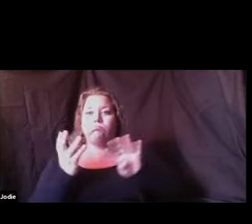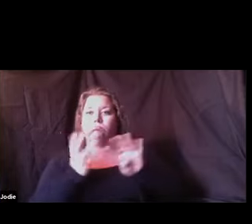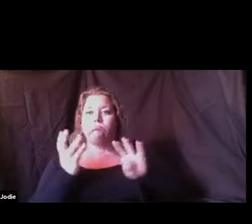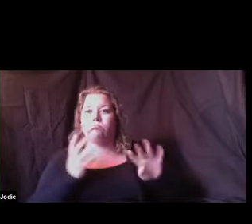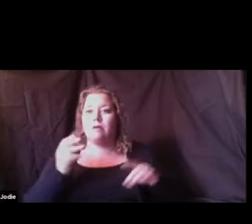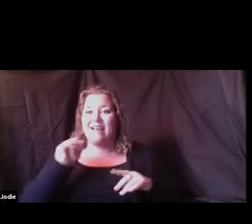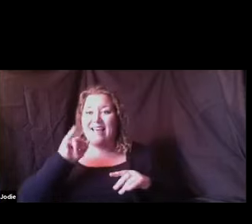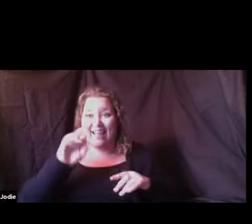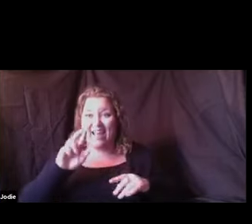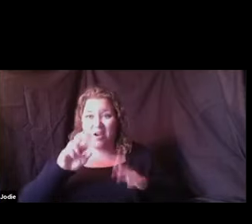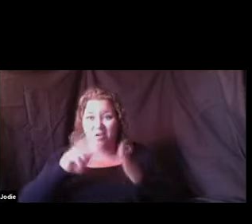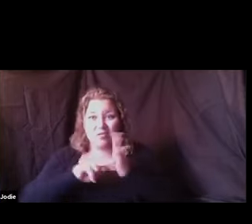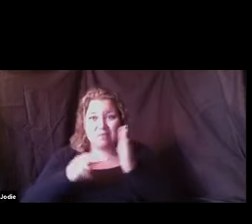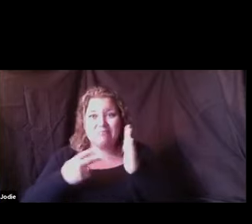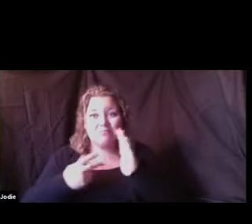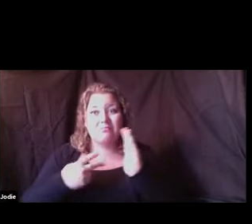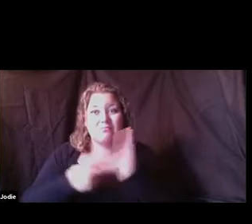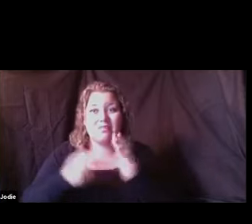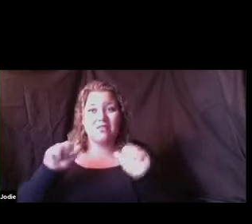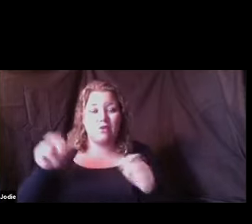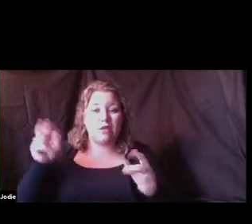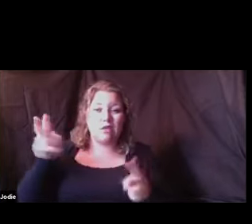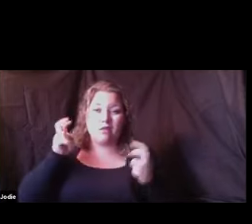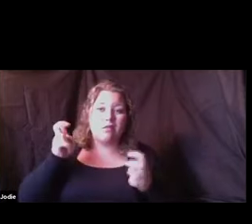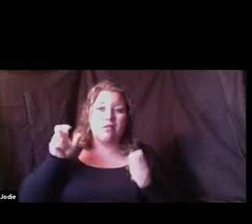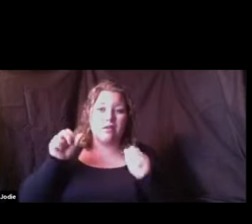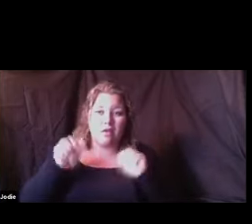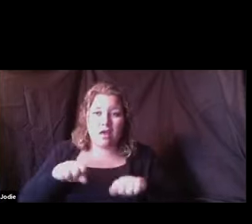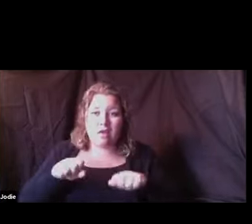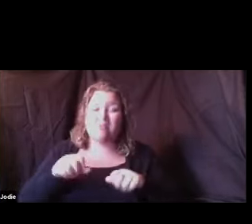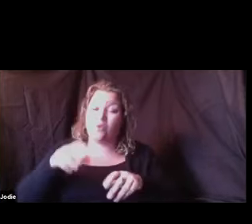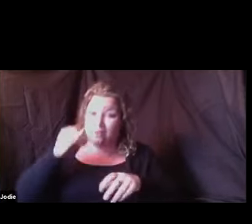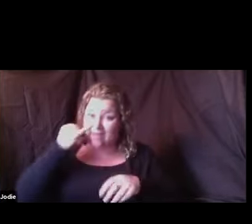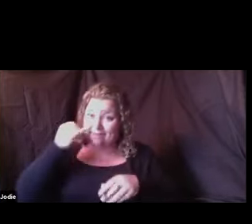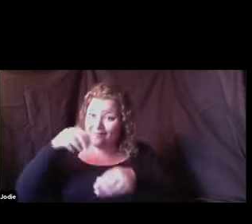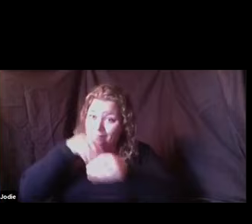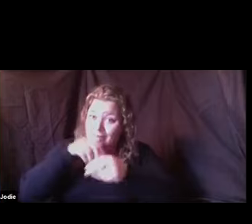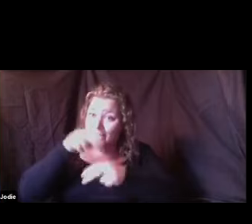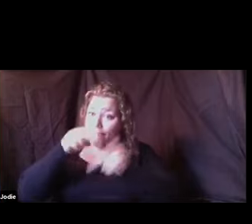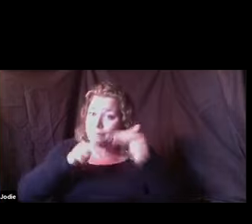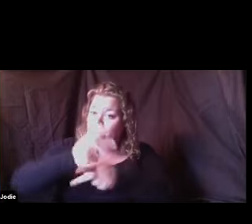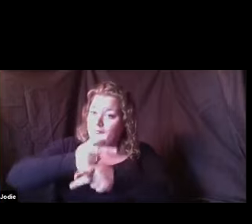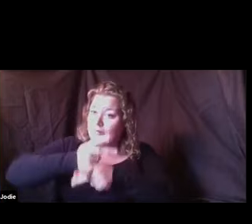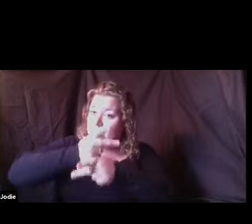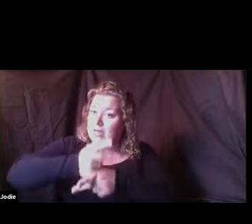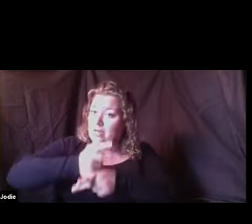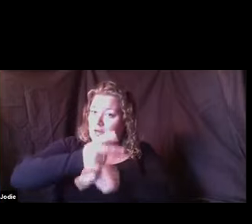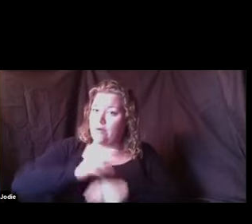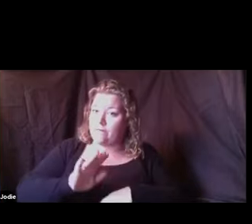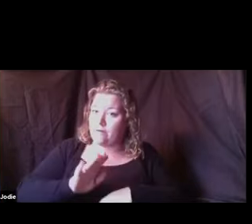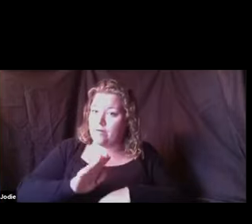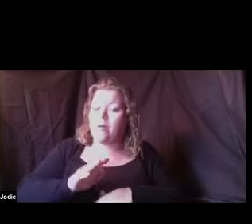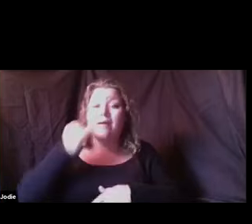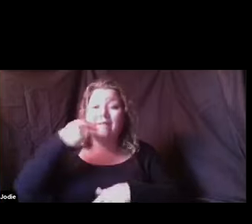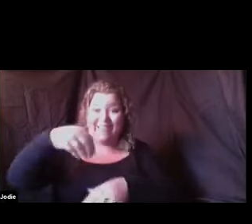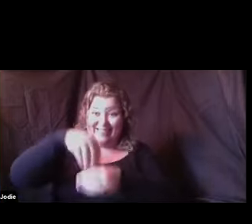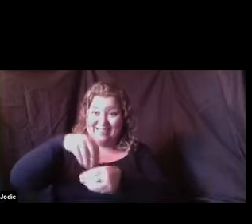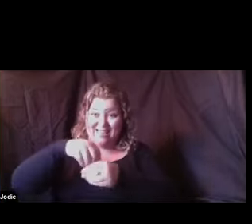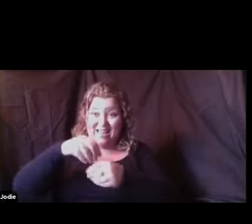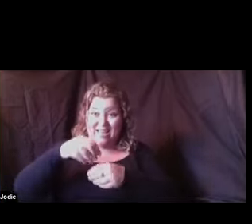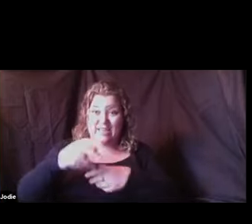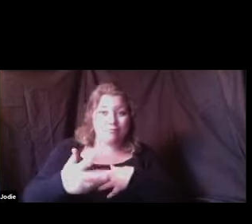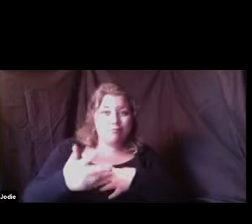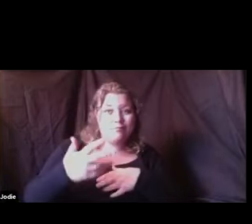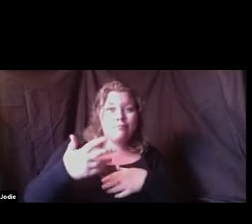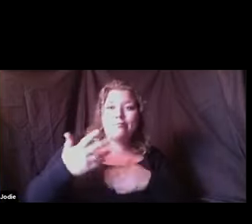think indoors, please exercise caution. And for that reason, we would ask you to keep that to 15 people.